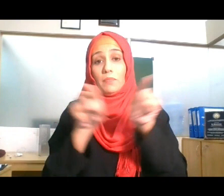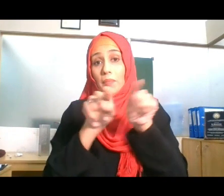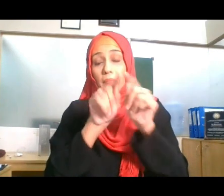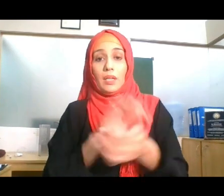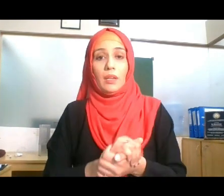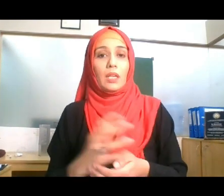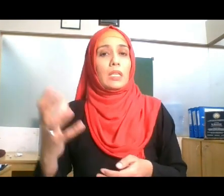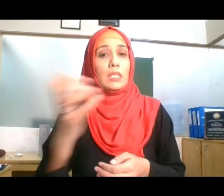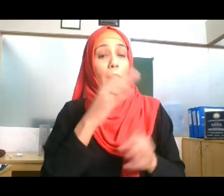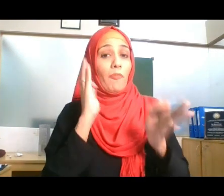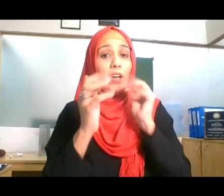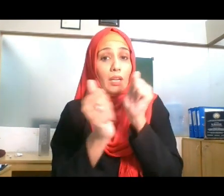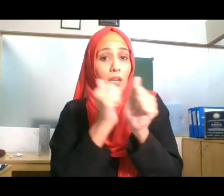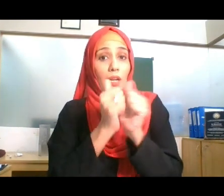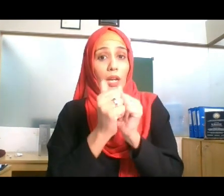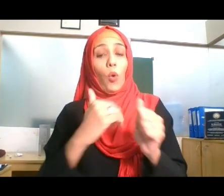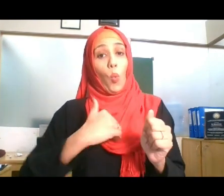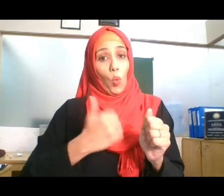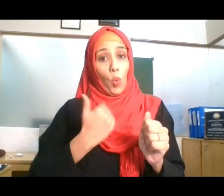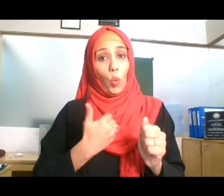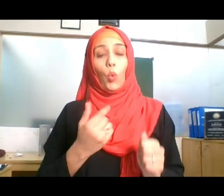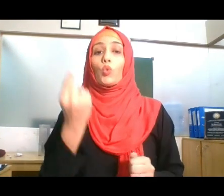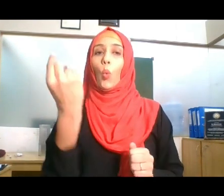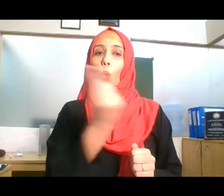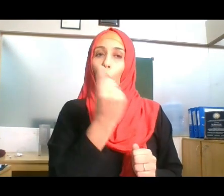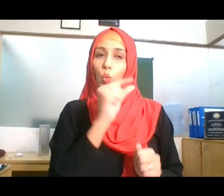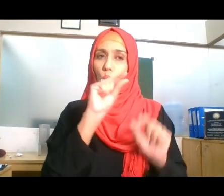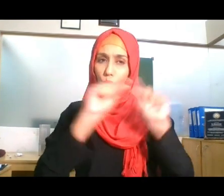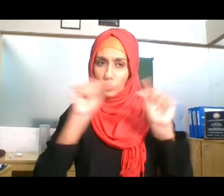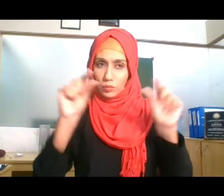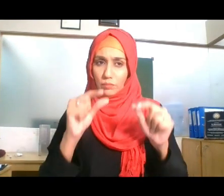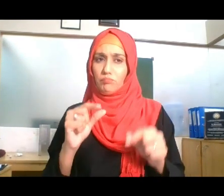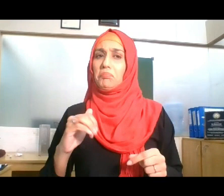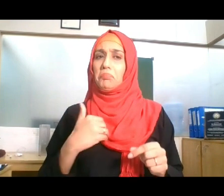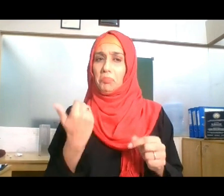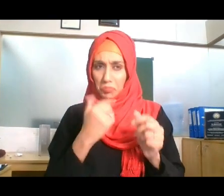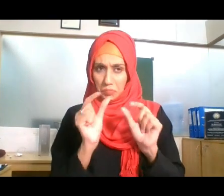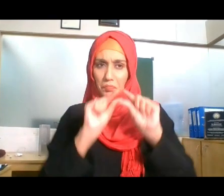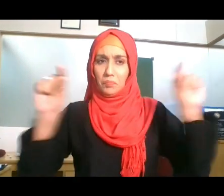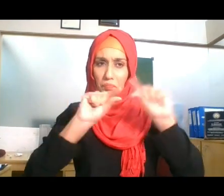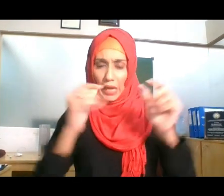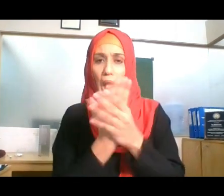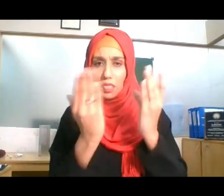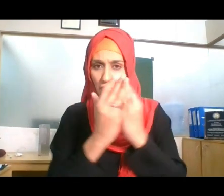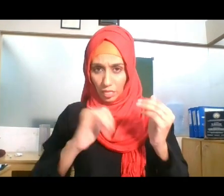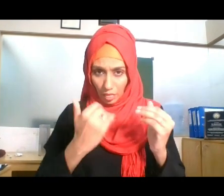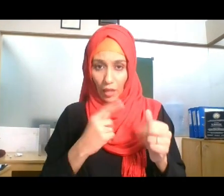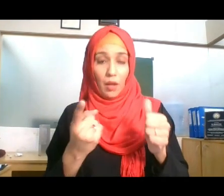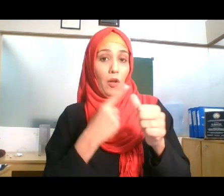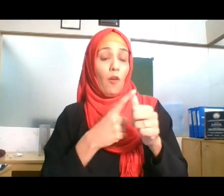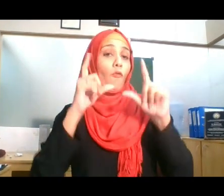users can manually upload captions in Urdu, and our automatic captioning tools for ads and pages also support